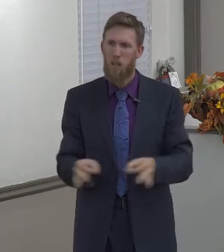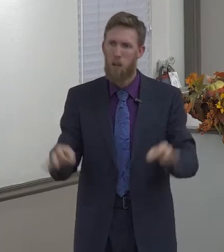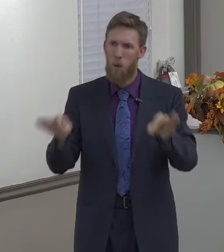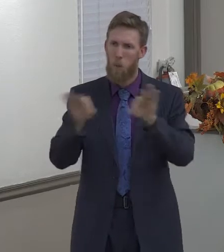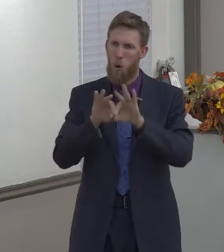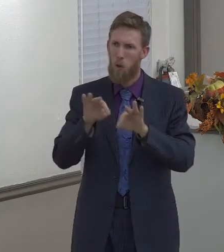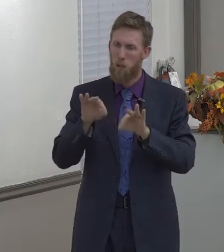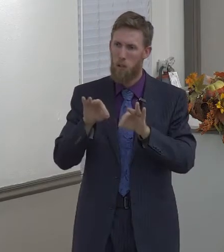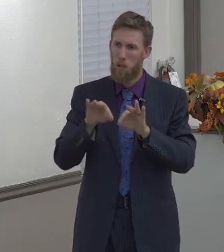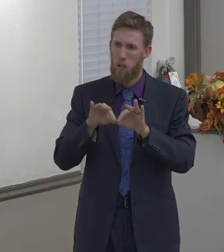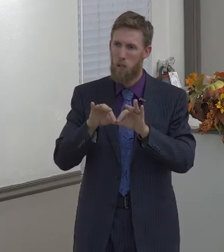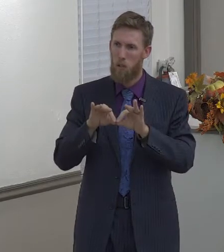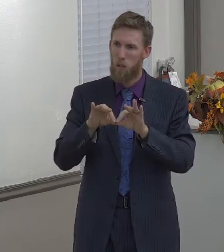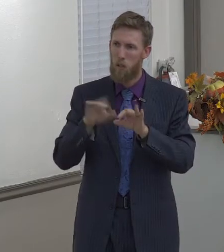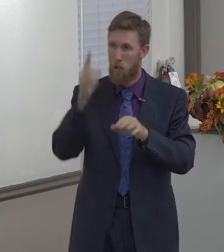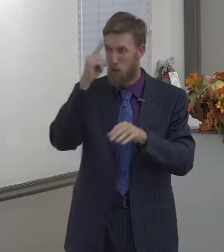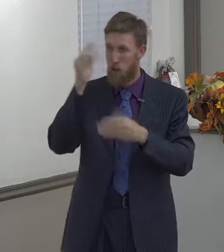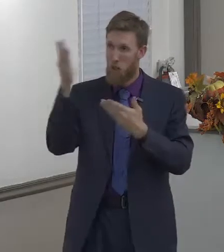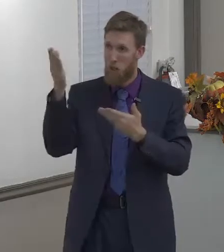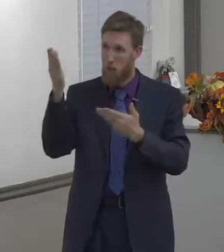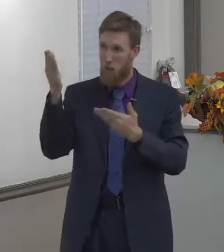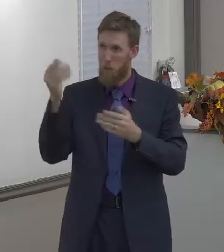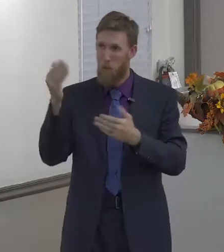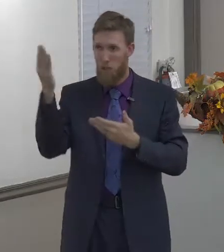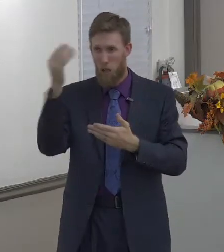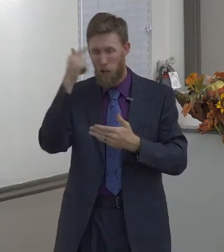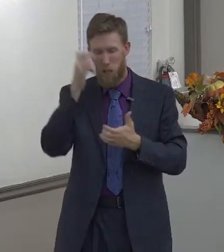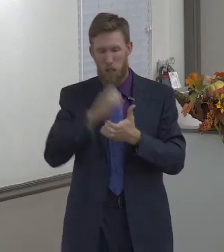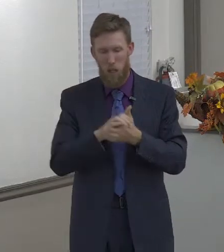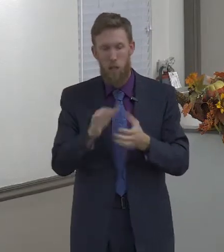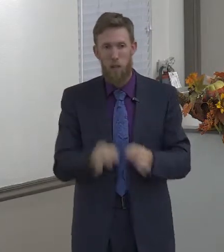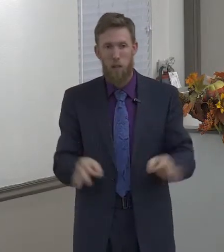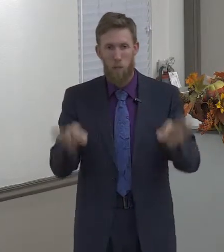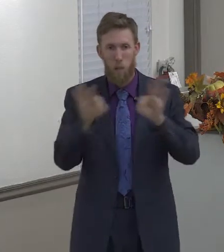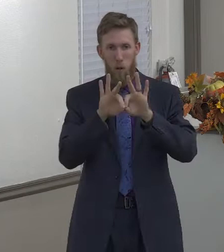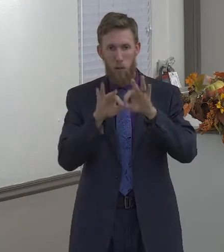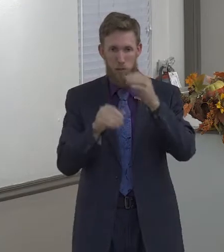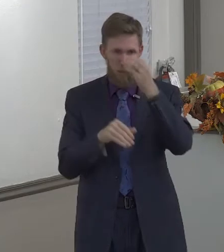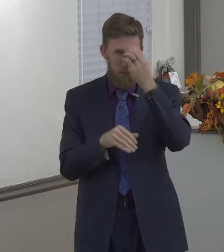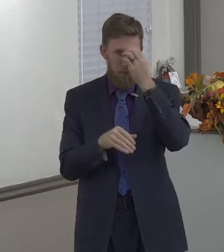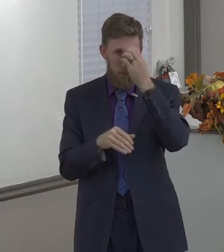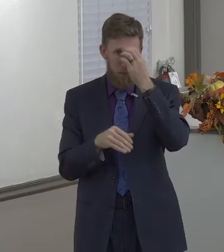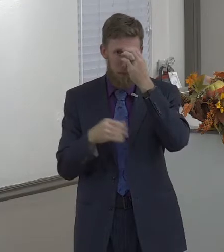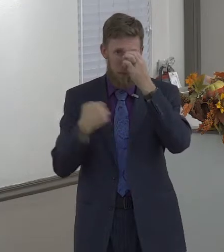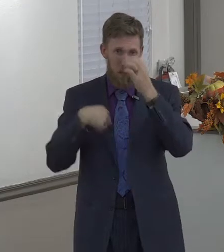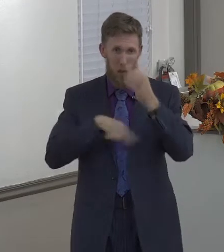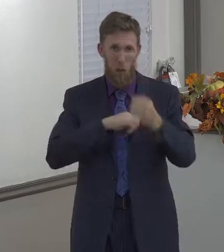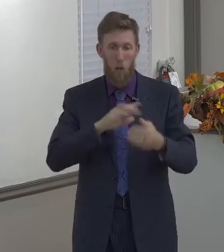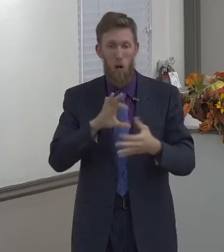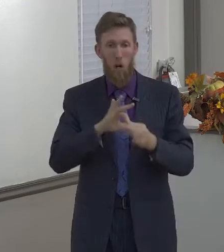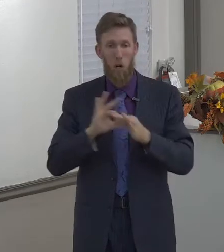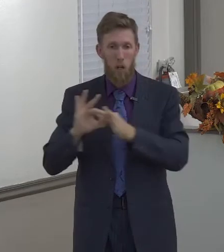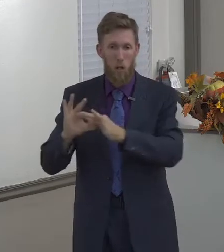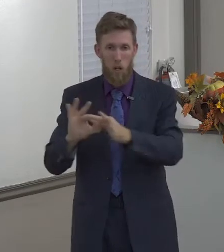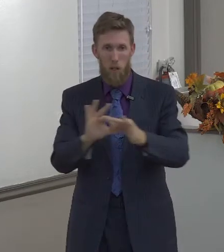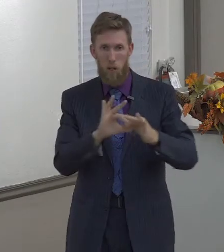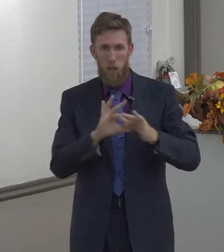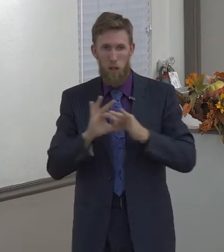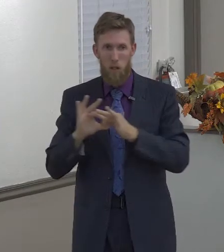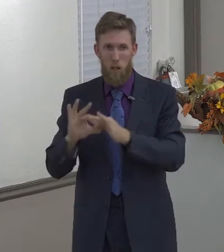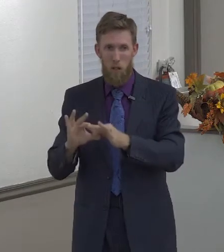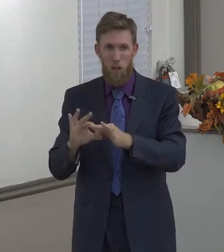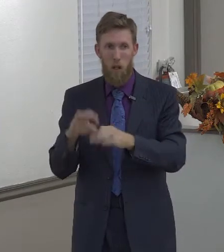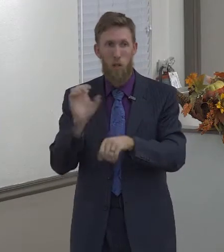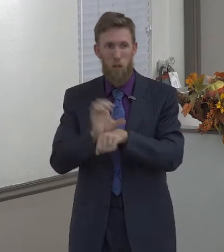There ought to be unity in the church. There ought to be complete unity in the